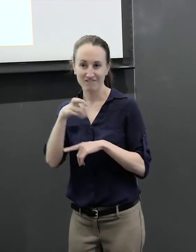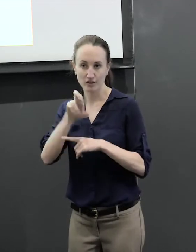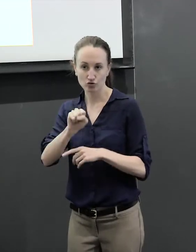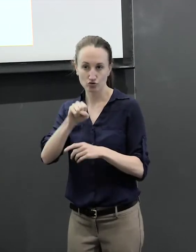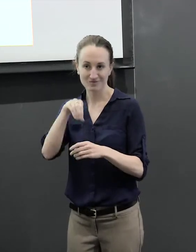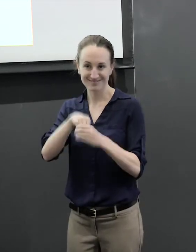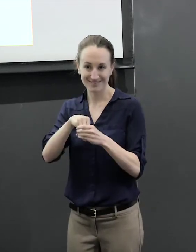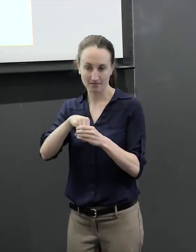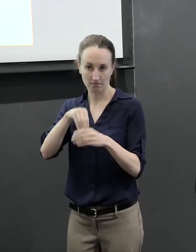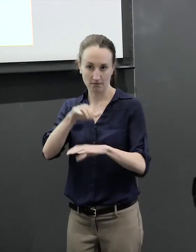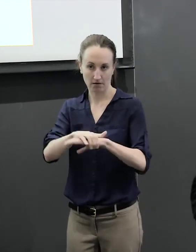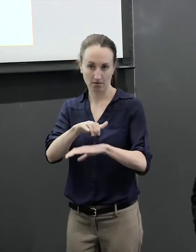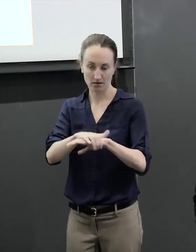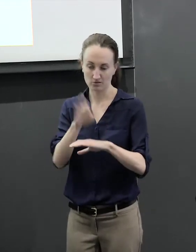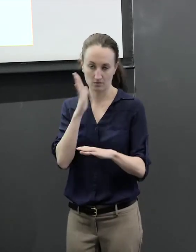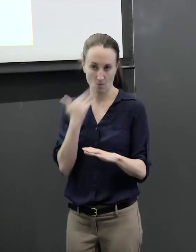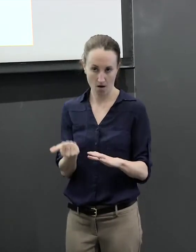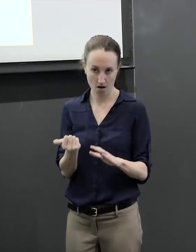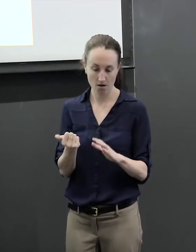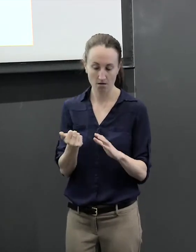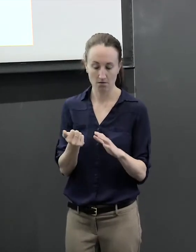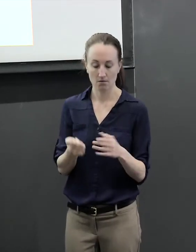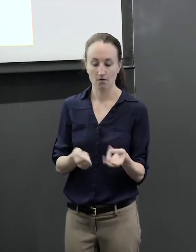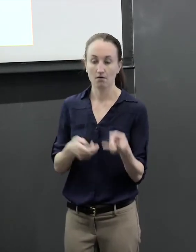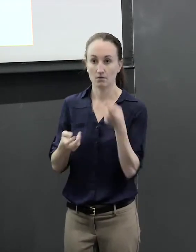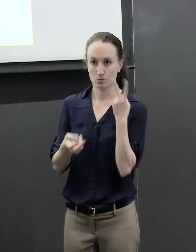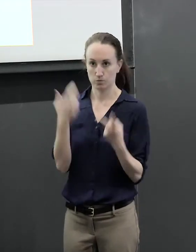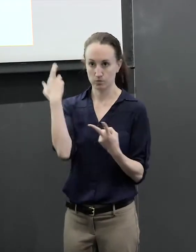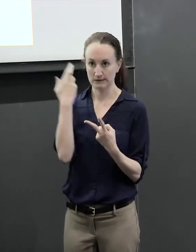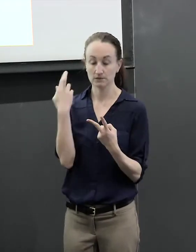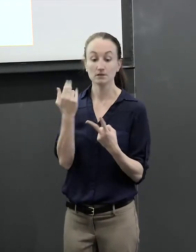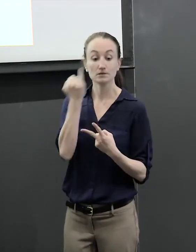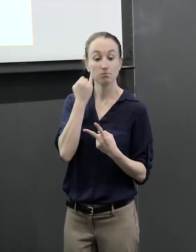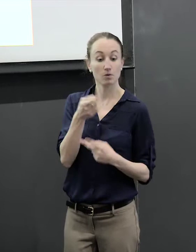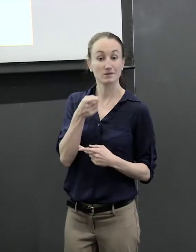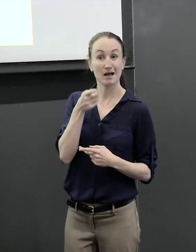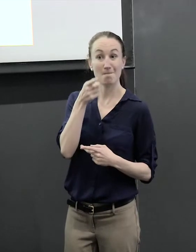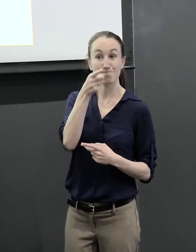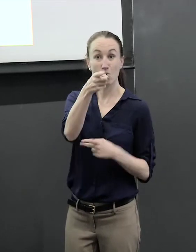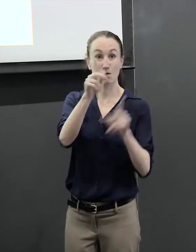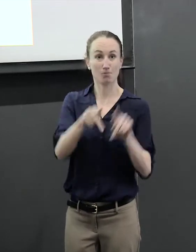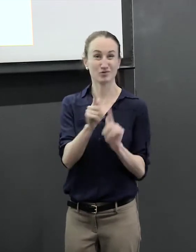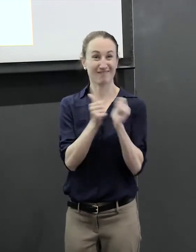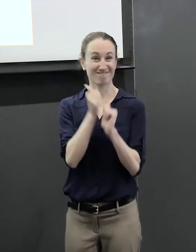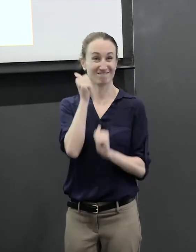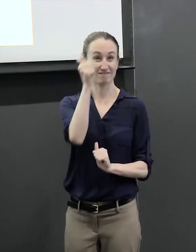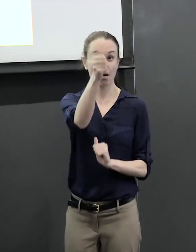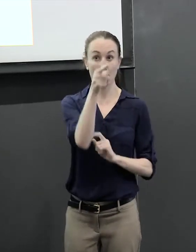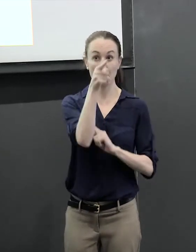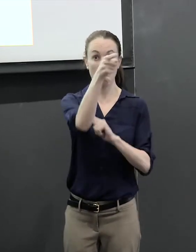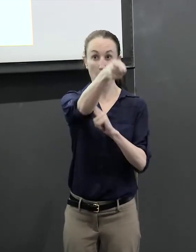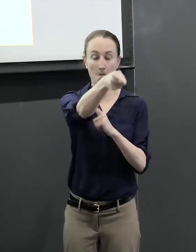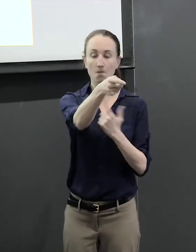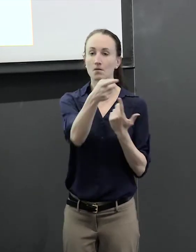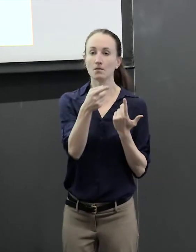in two respects. When I say pointing at someone in the distance,